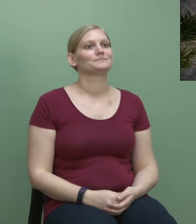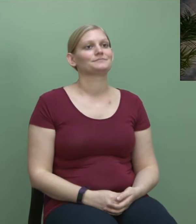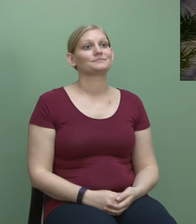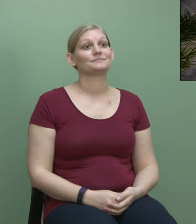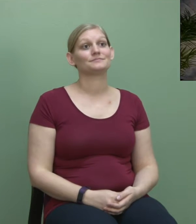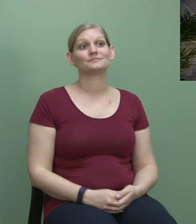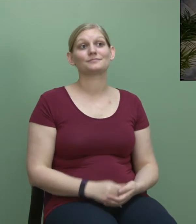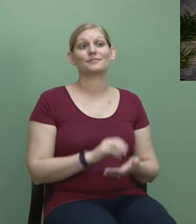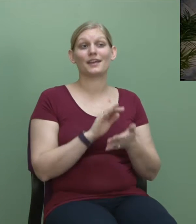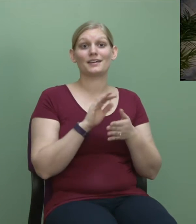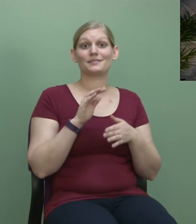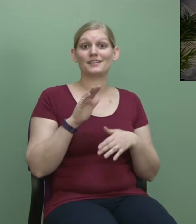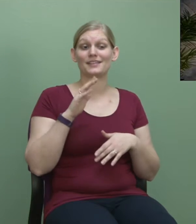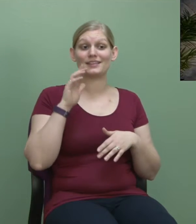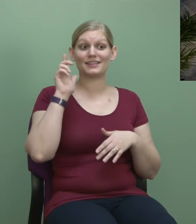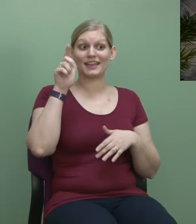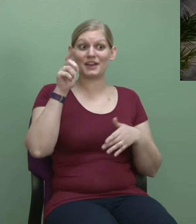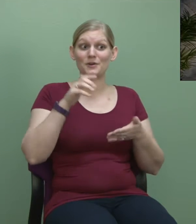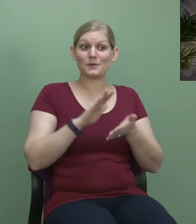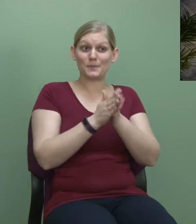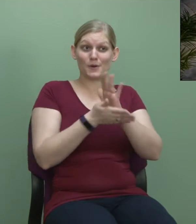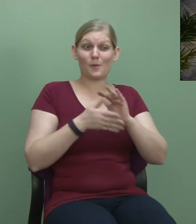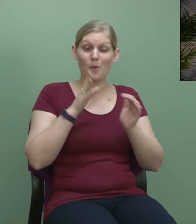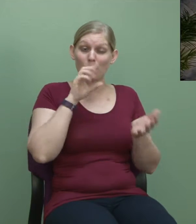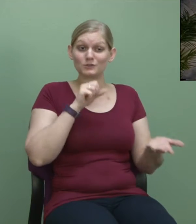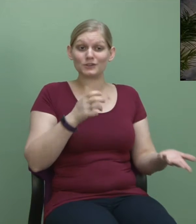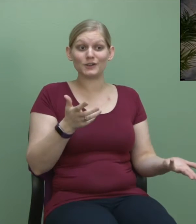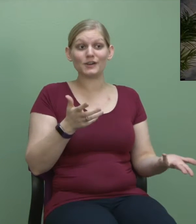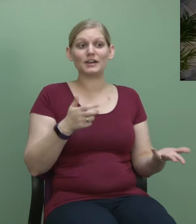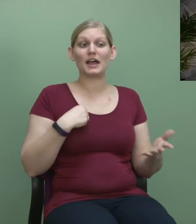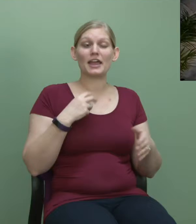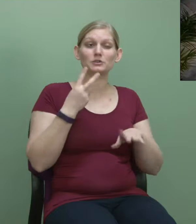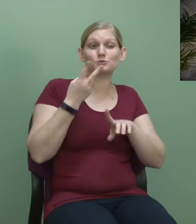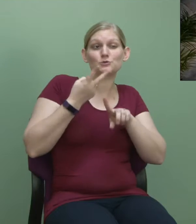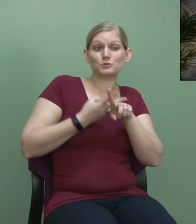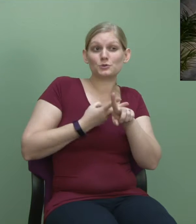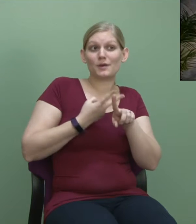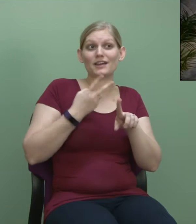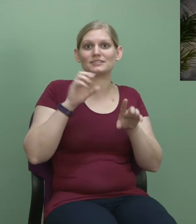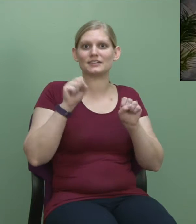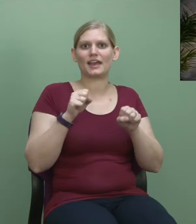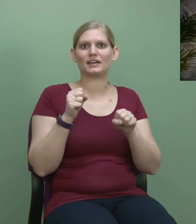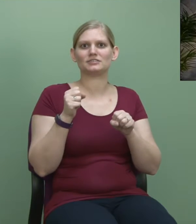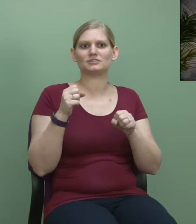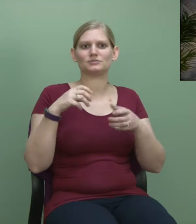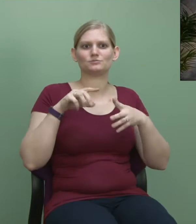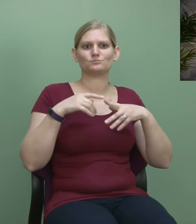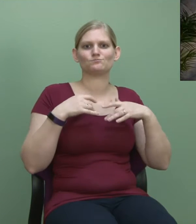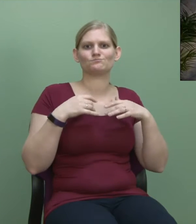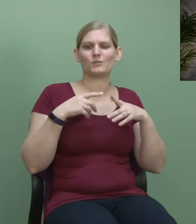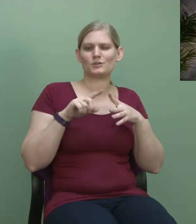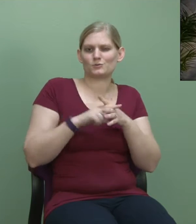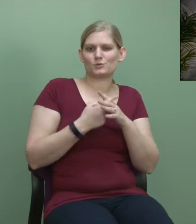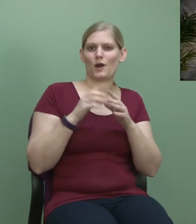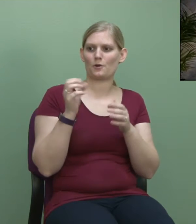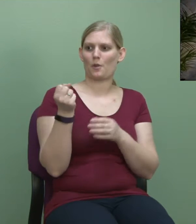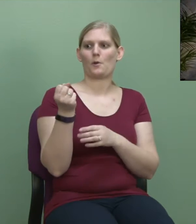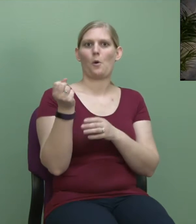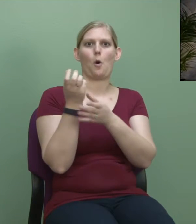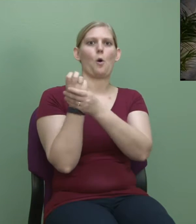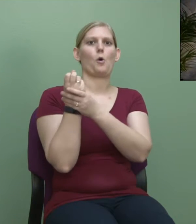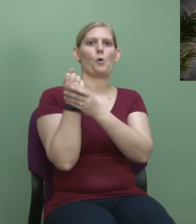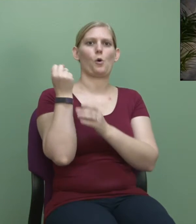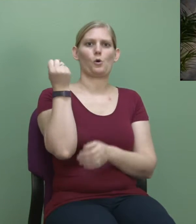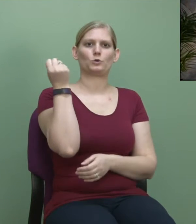and they can grasp things in their own hands, around 2 months they usually can do that. And if we give them small books of